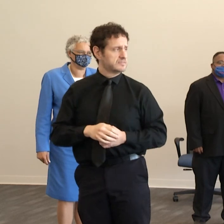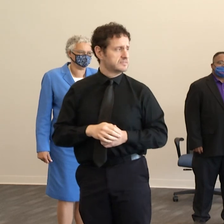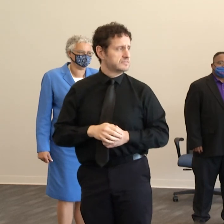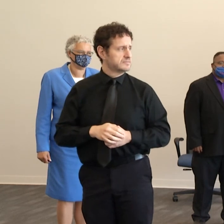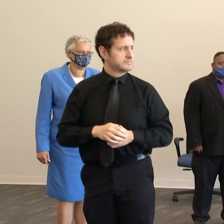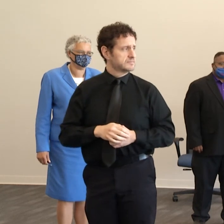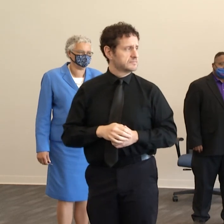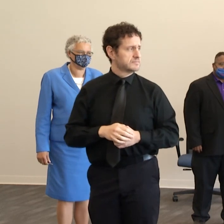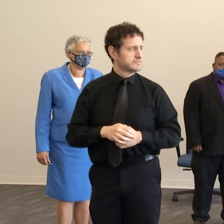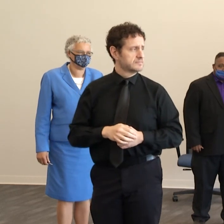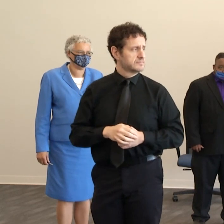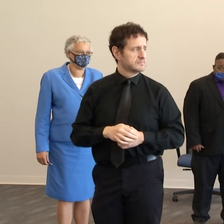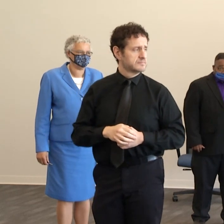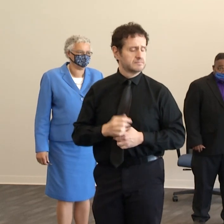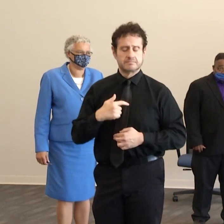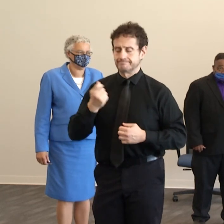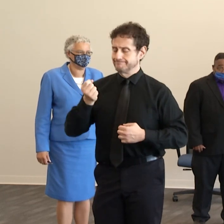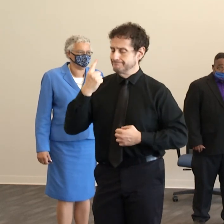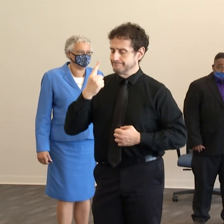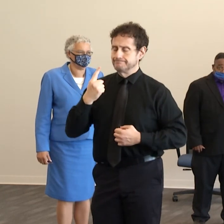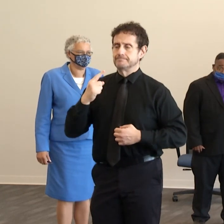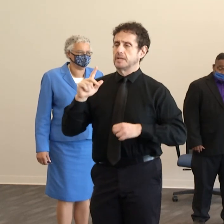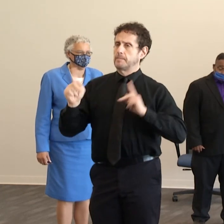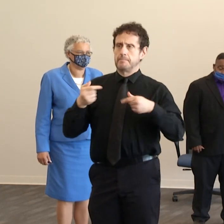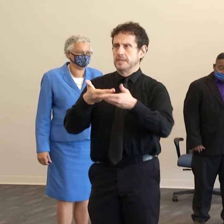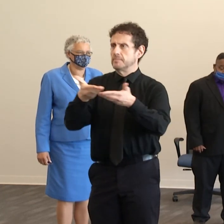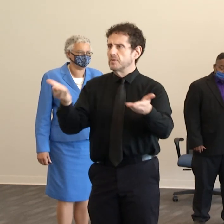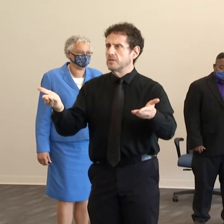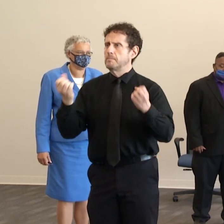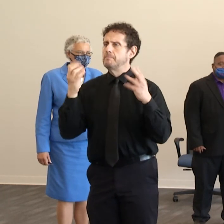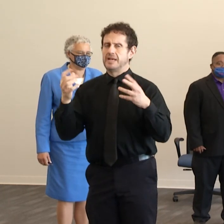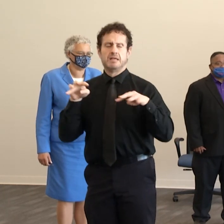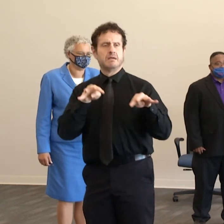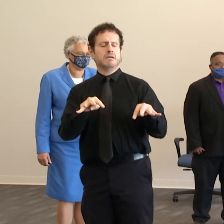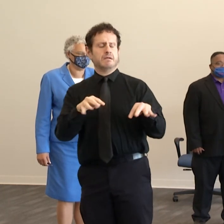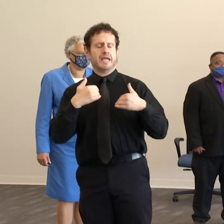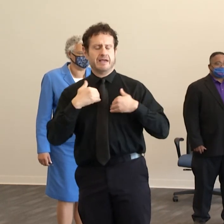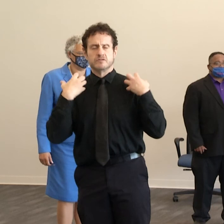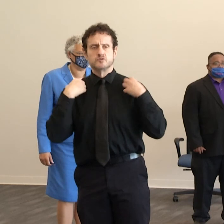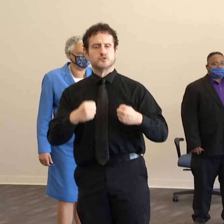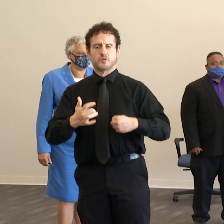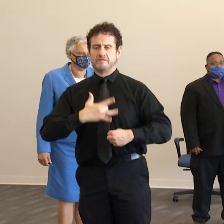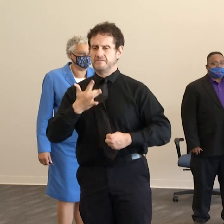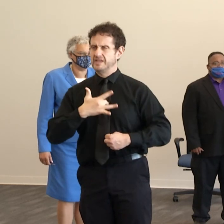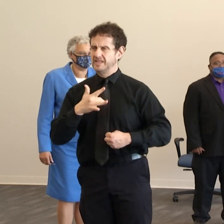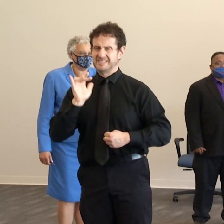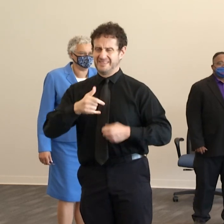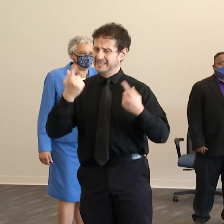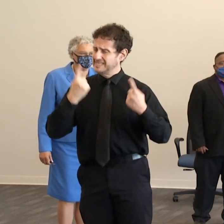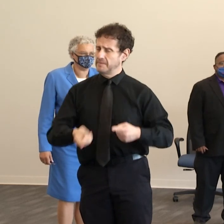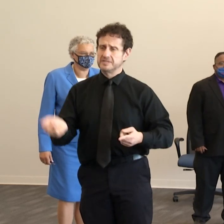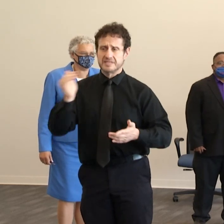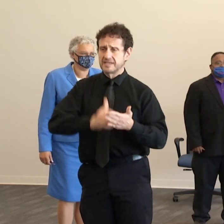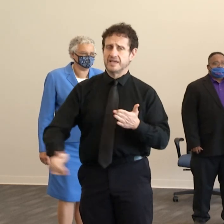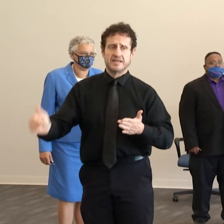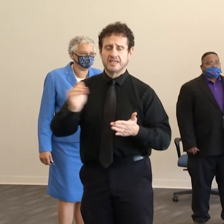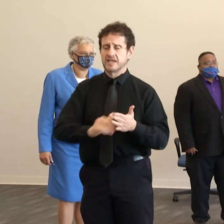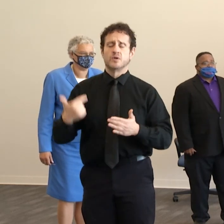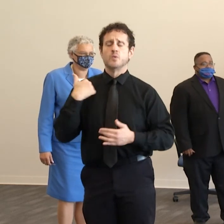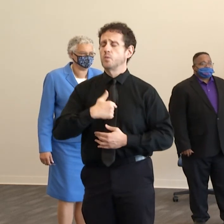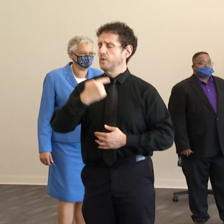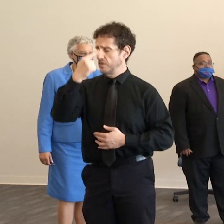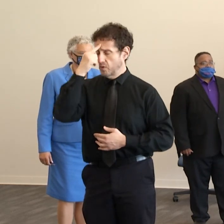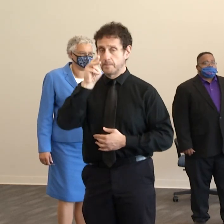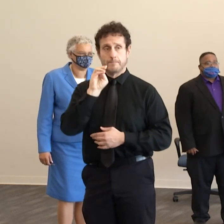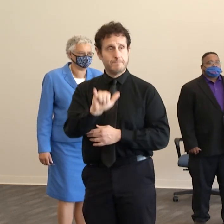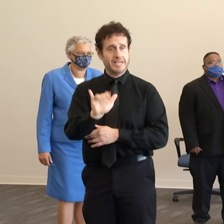the strong feeling so many people have that this is recurring over and over. We thought that May 25th and what happened to George